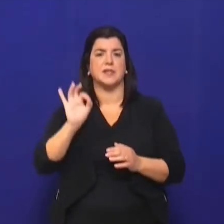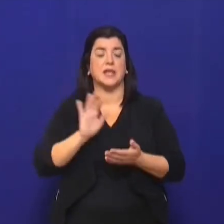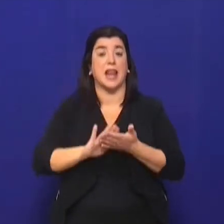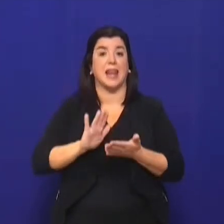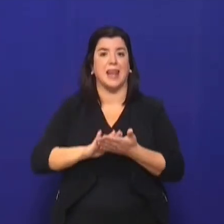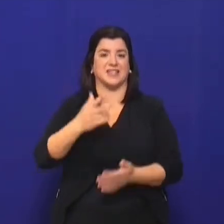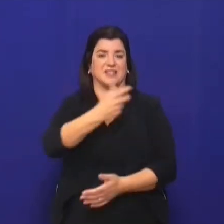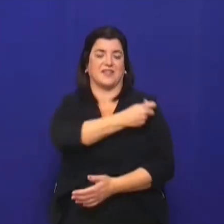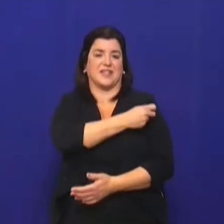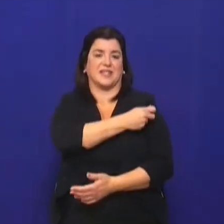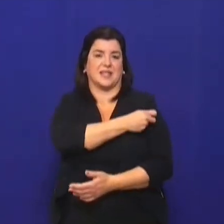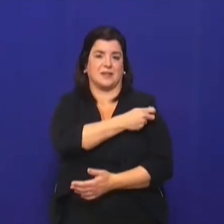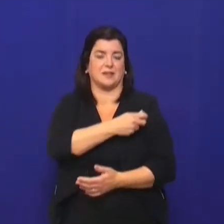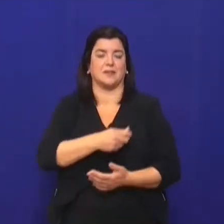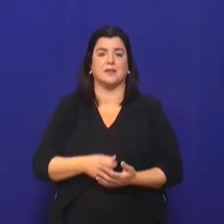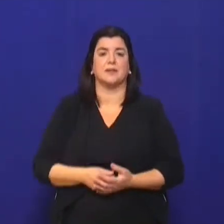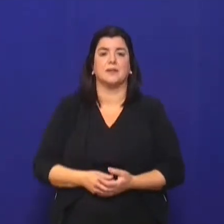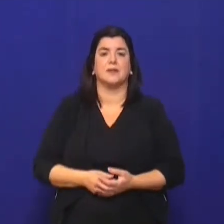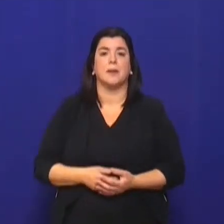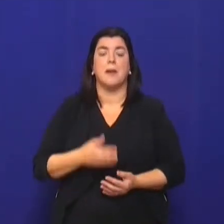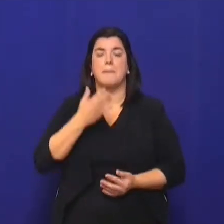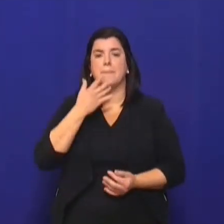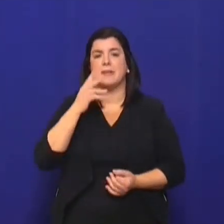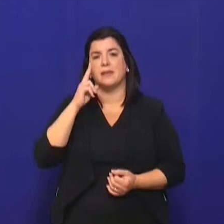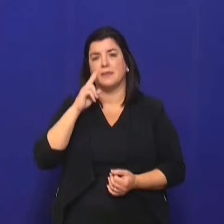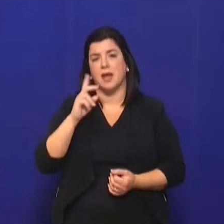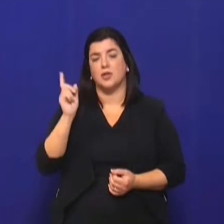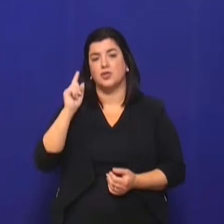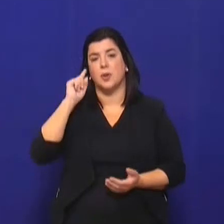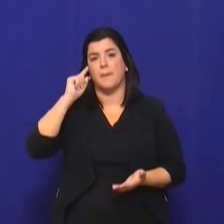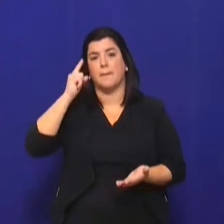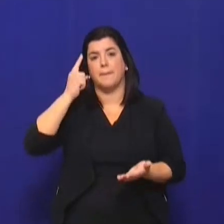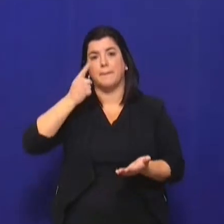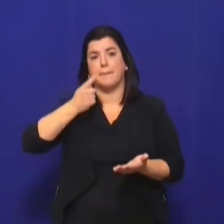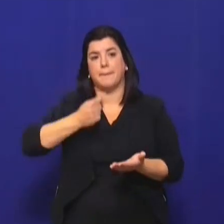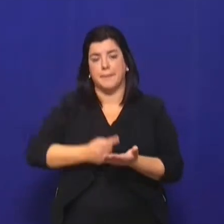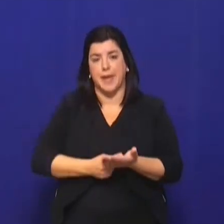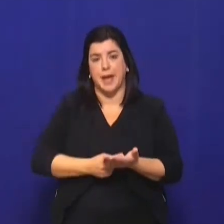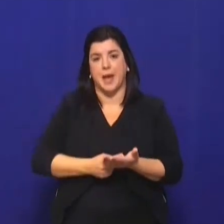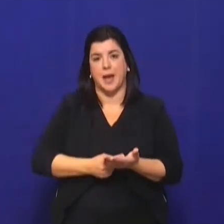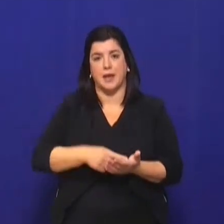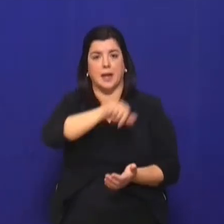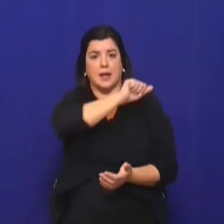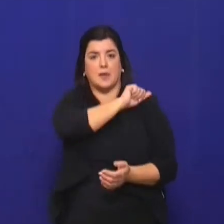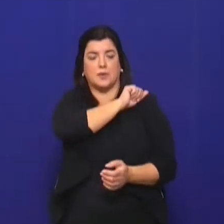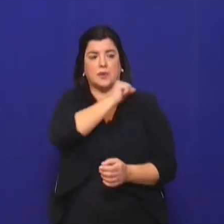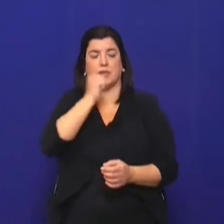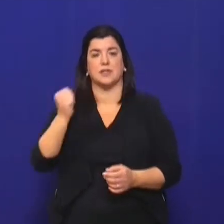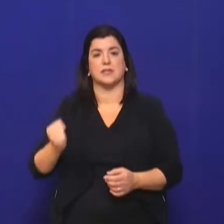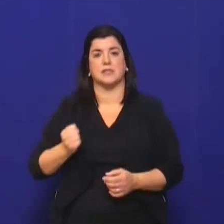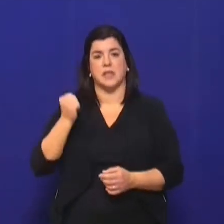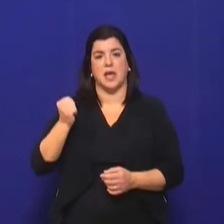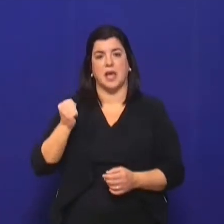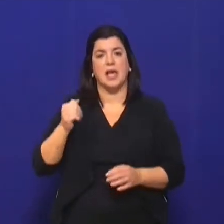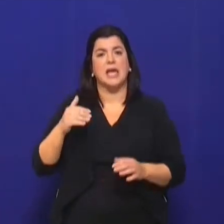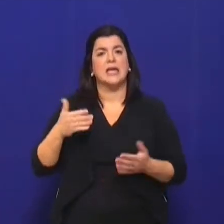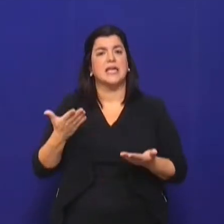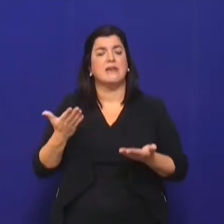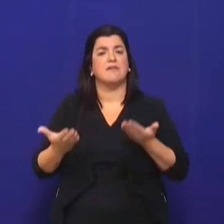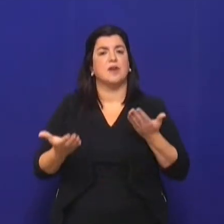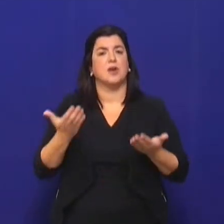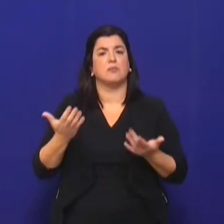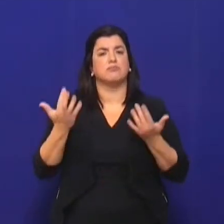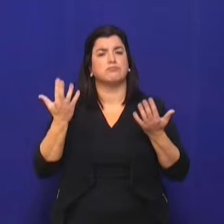tkun tlaqmet. Meta tara wkoll il-pjan li l-awtoritajiet tas-saħħa bdew jagħmlu qabel ma beda jasal il-vaċċin. Kif jikkumparaw dawn